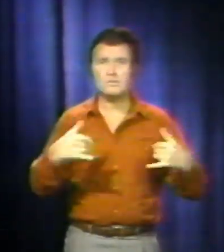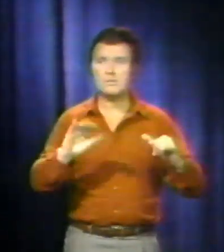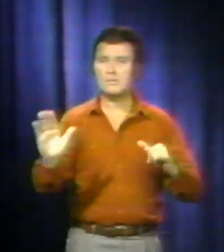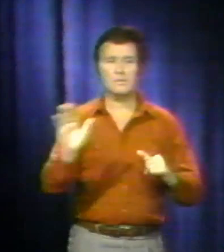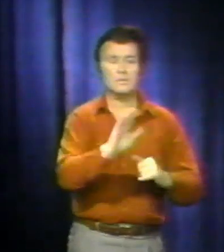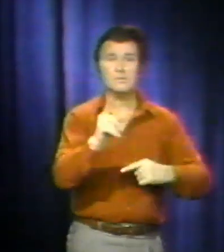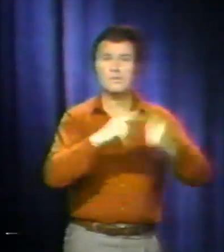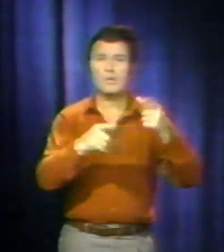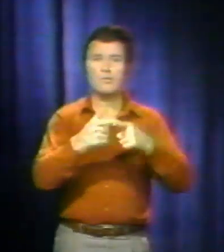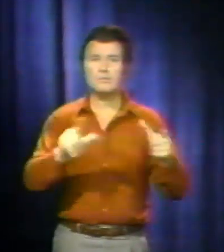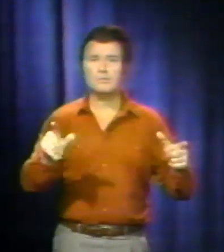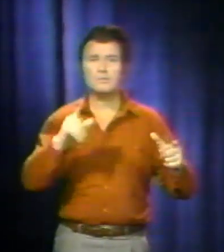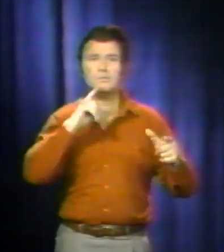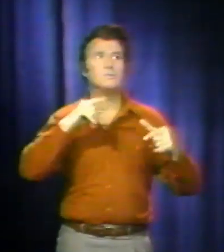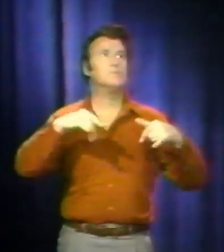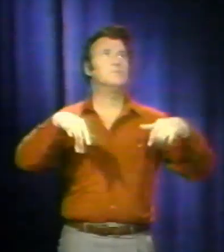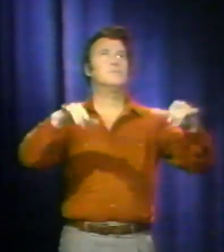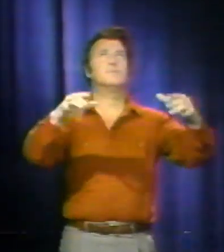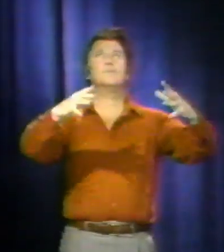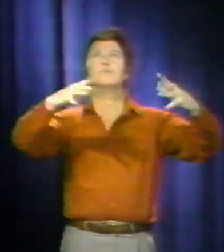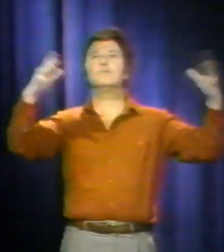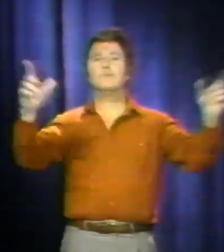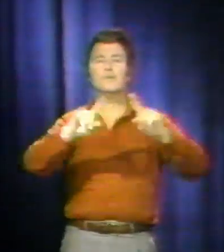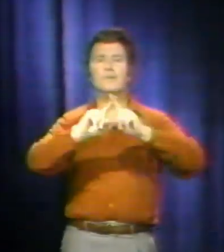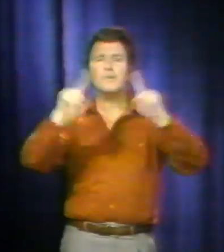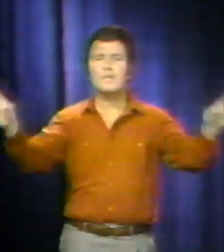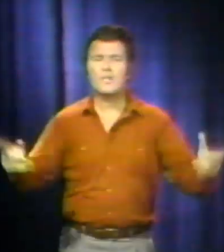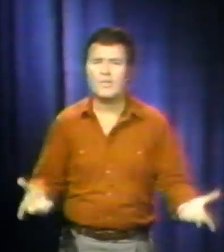And yet their sign language was tremendously different.